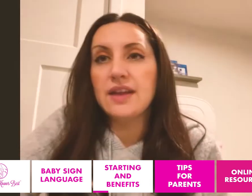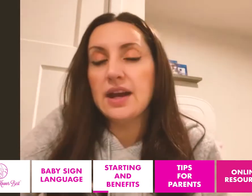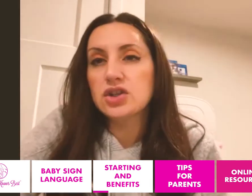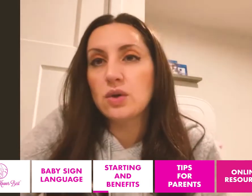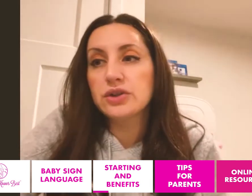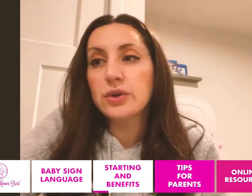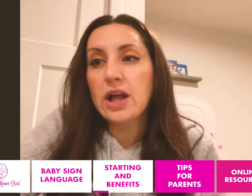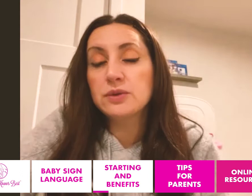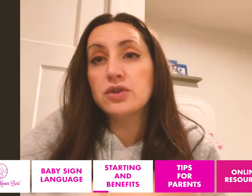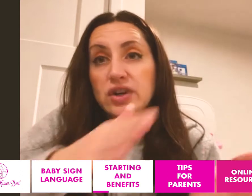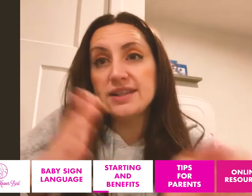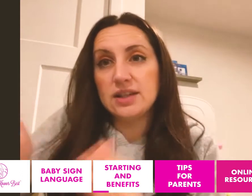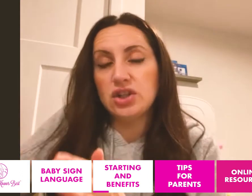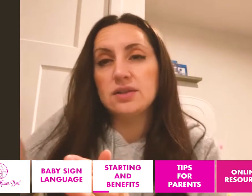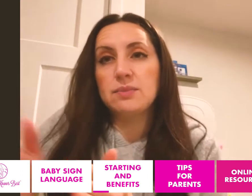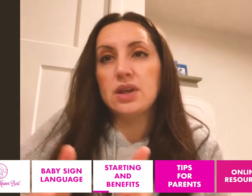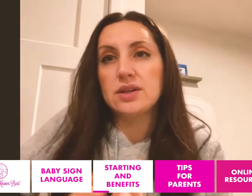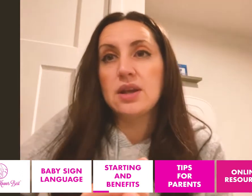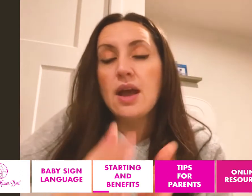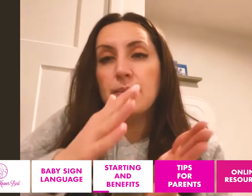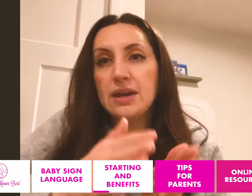actually also helps with transitions, because babies and